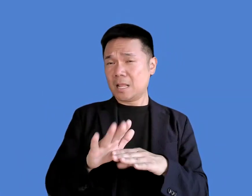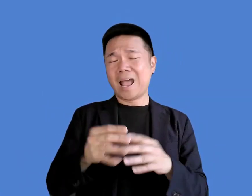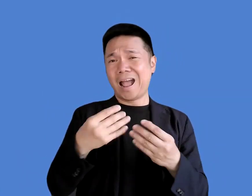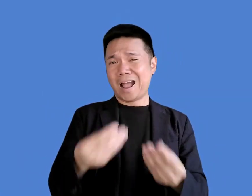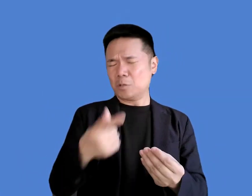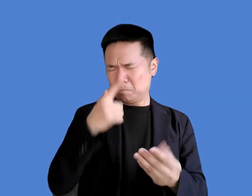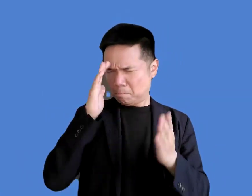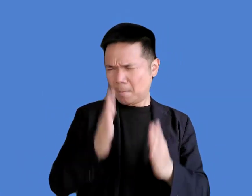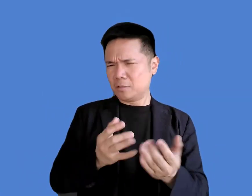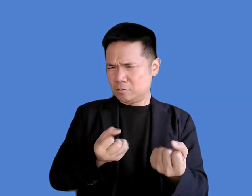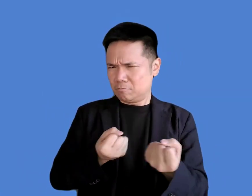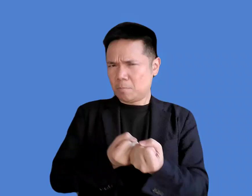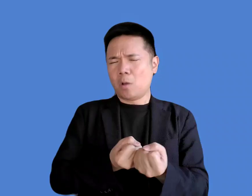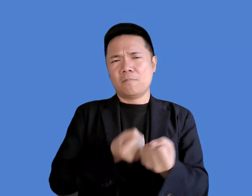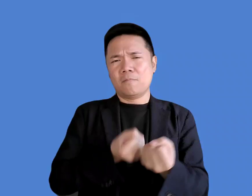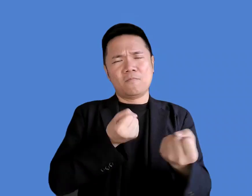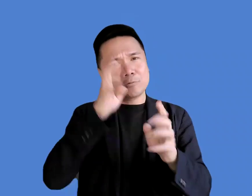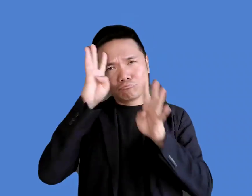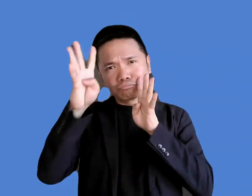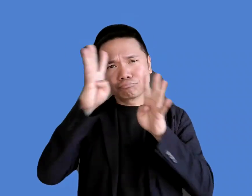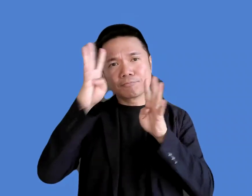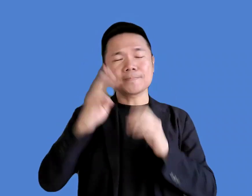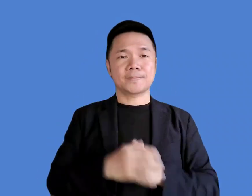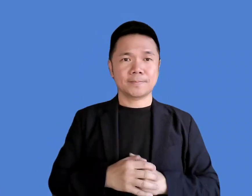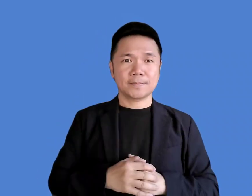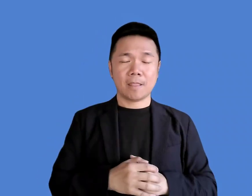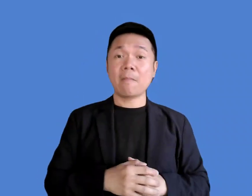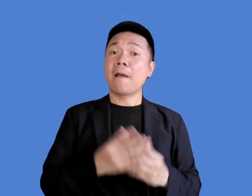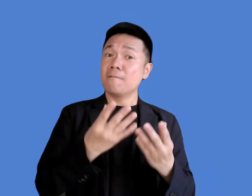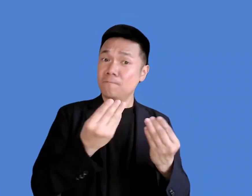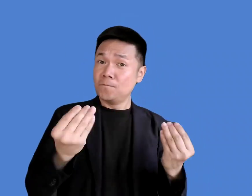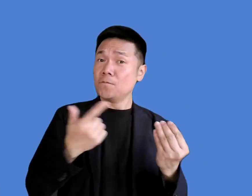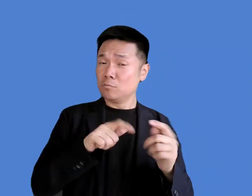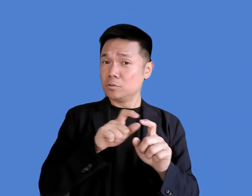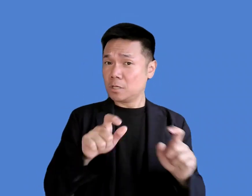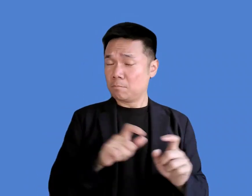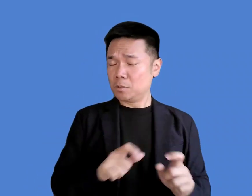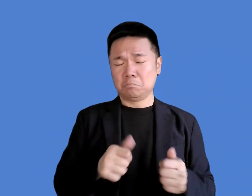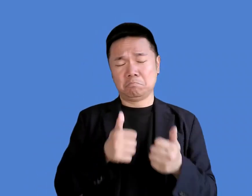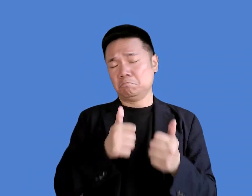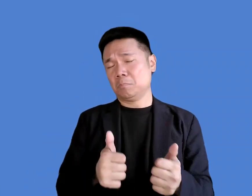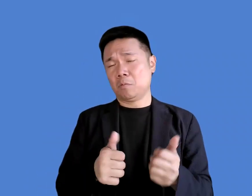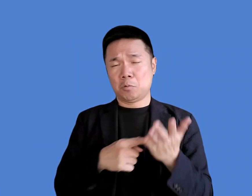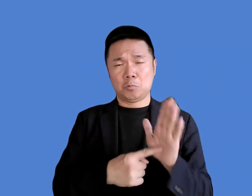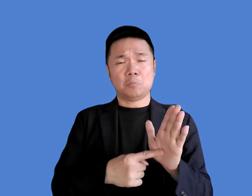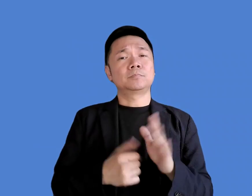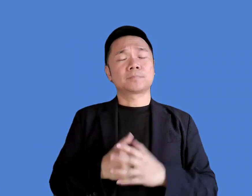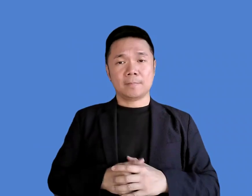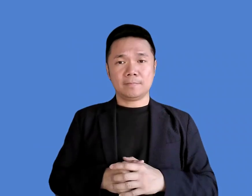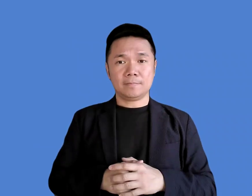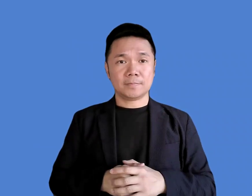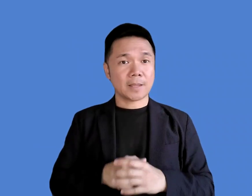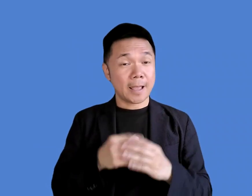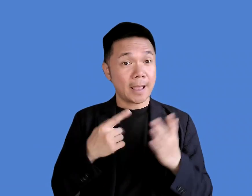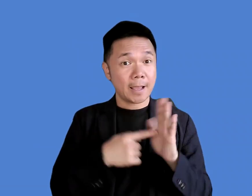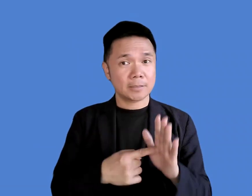that support to innovate. And we've worked with a number of companies that we really had to handle to go from a, let's say, a